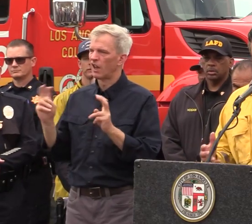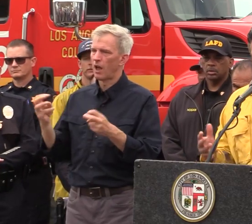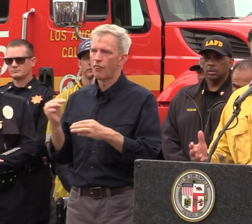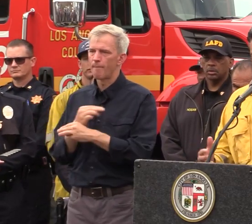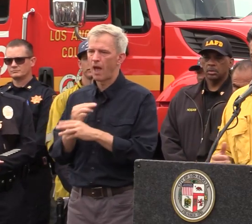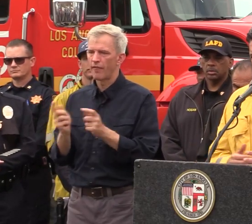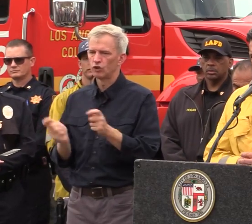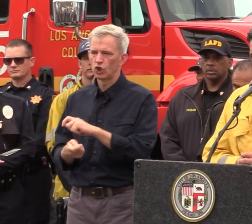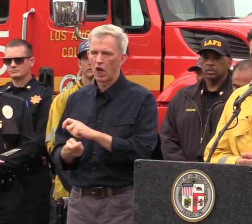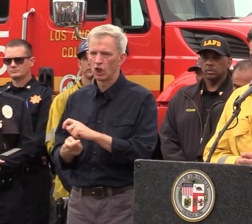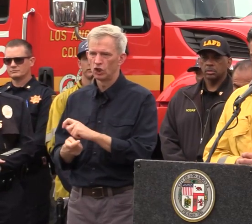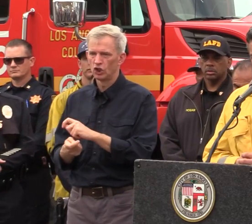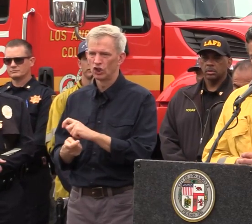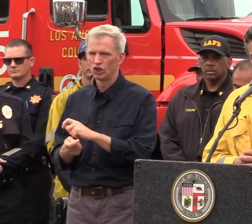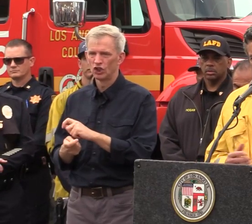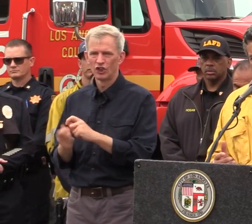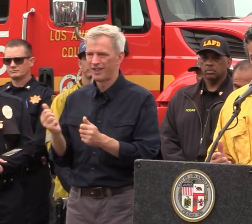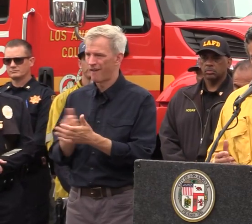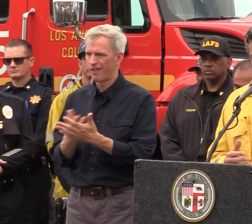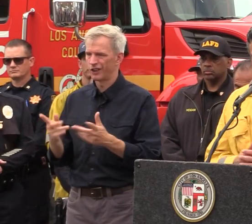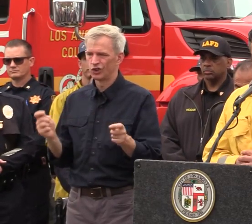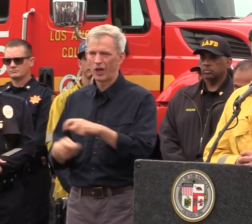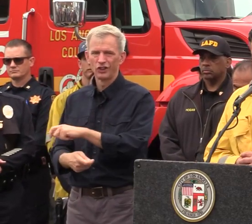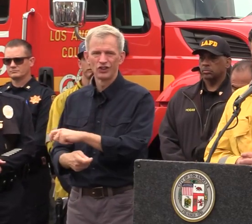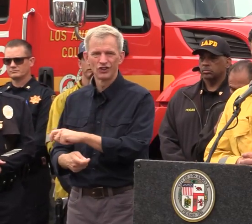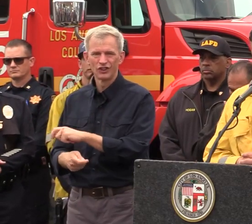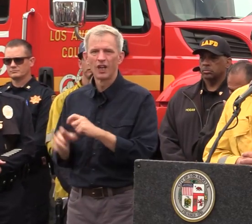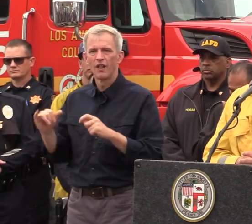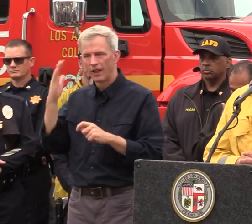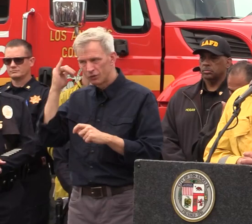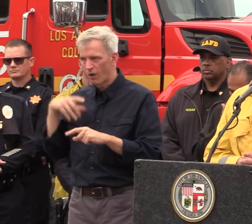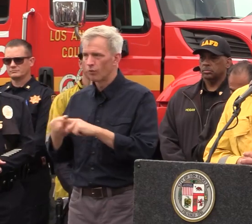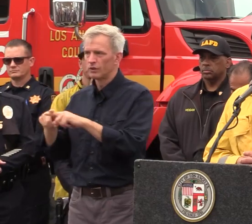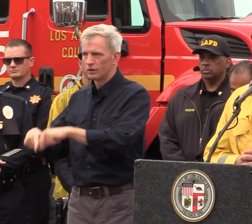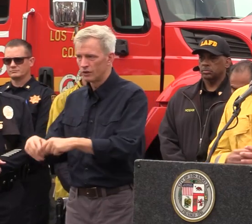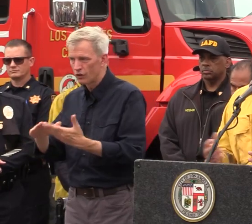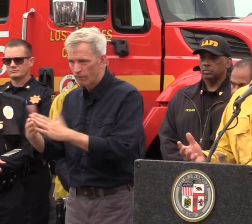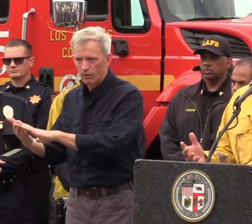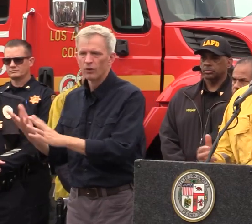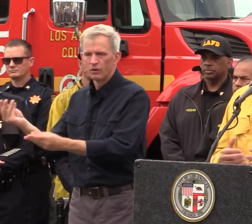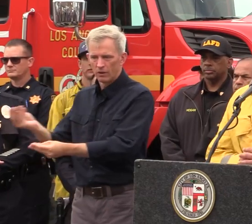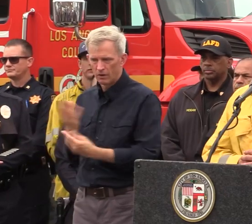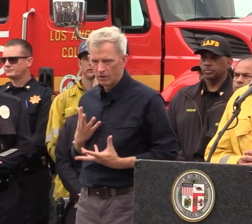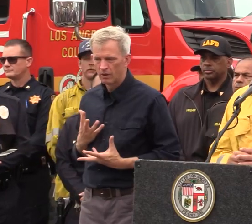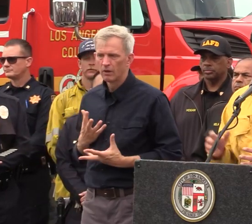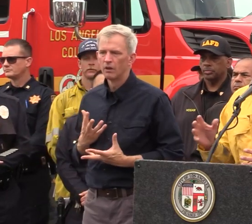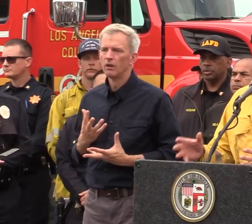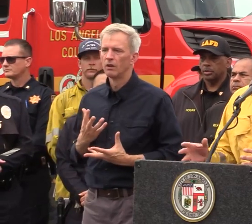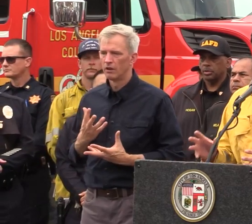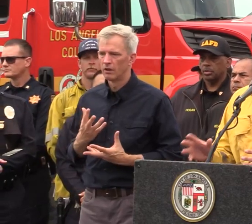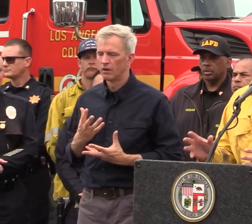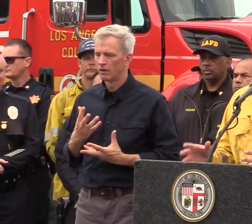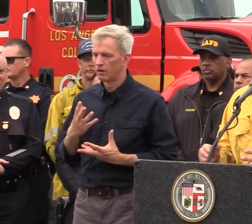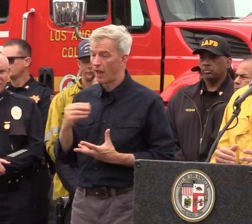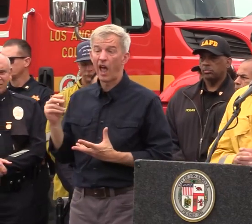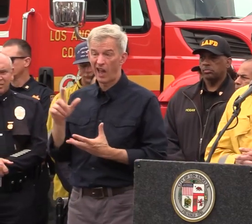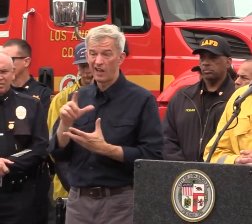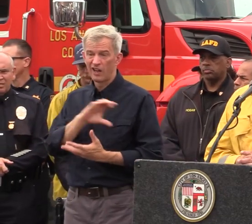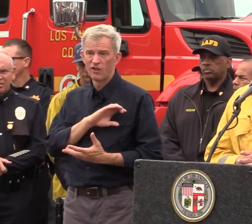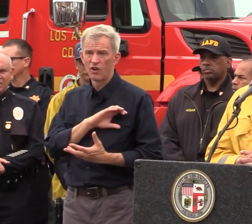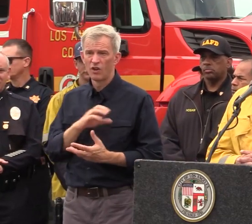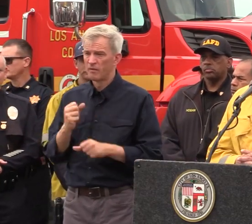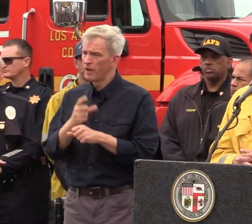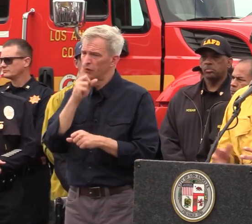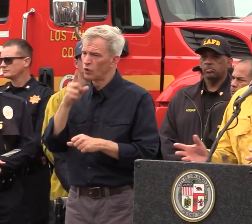have to all work together. That's why we count on the community to provide us information, tips, and law enforcement so we can rapidly